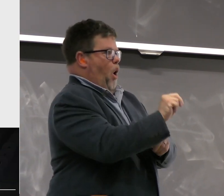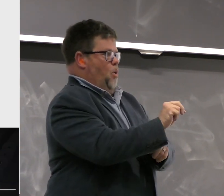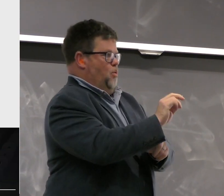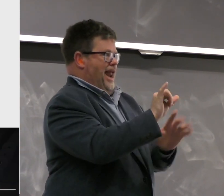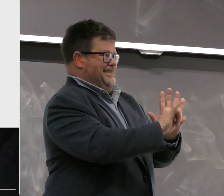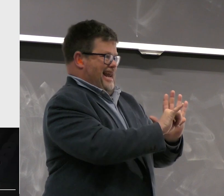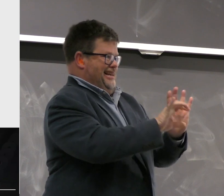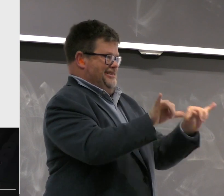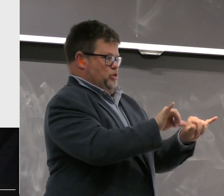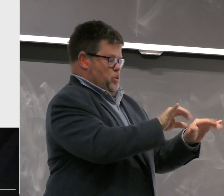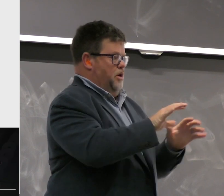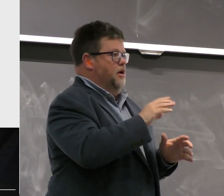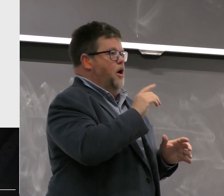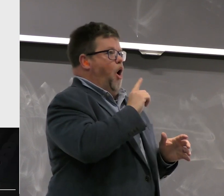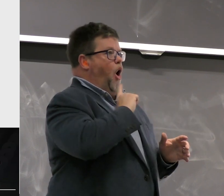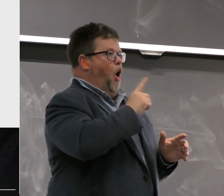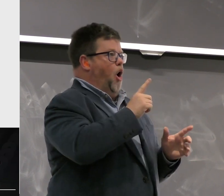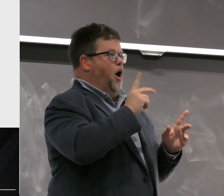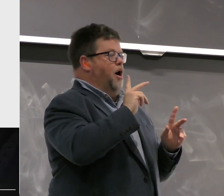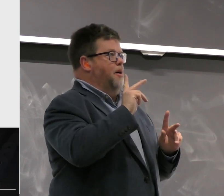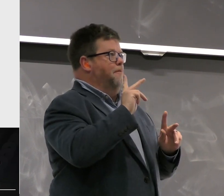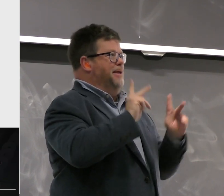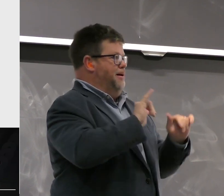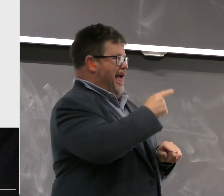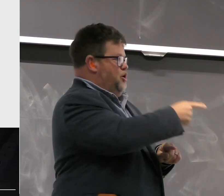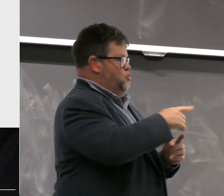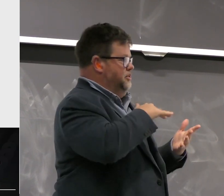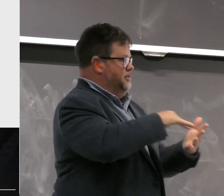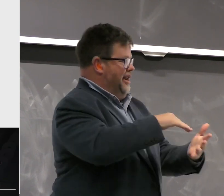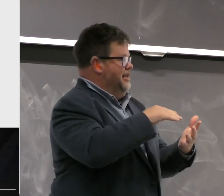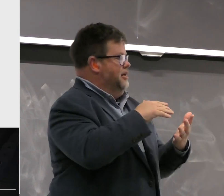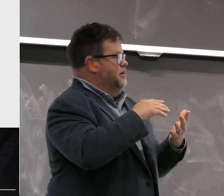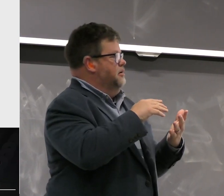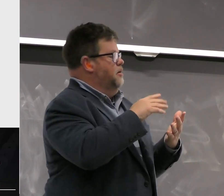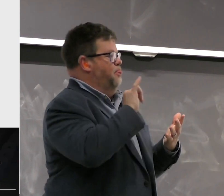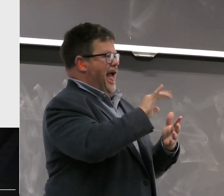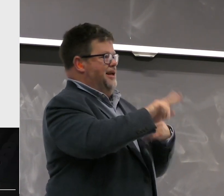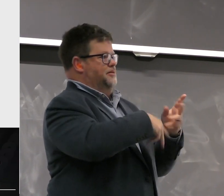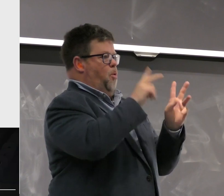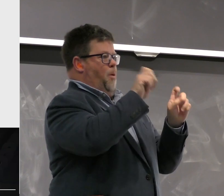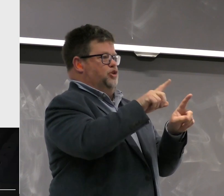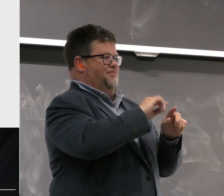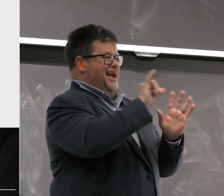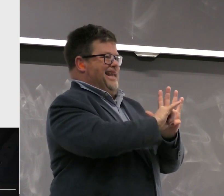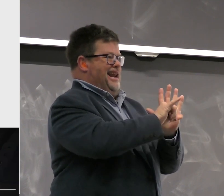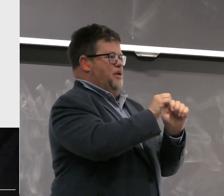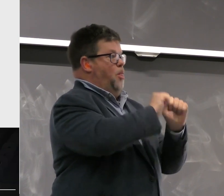are starting to develop their own identity as well. And are people like you studying the